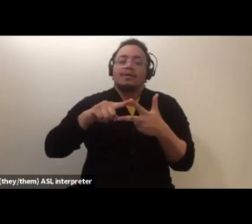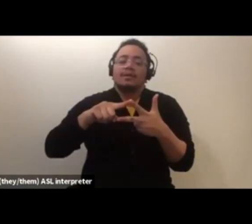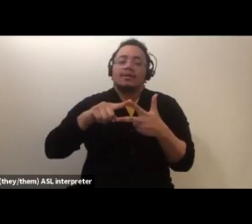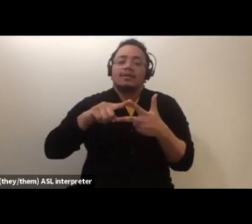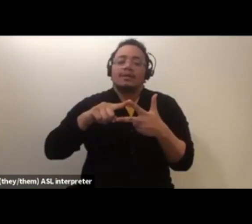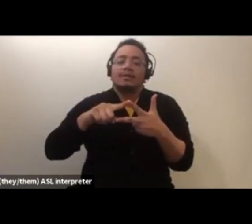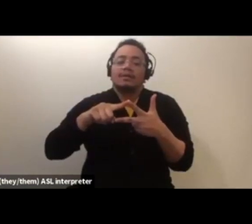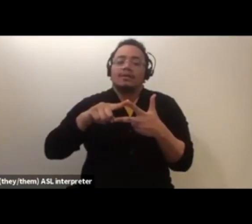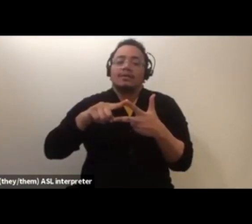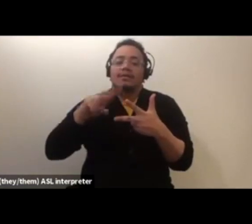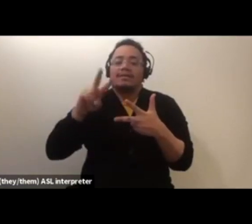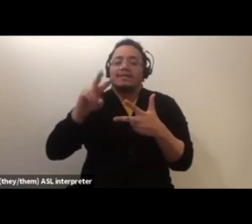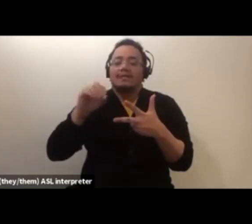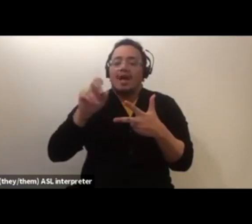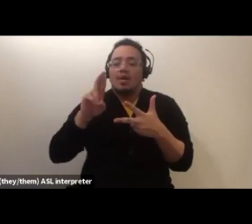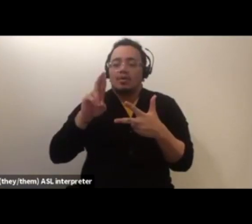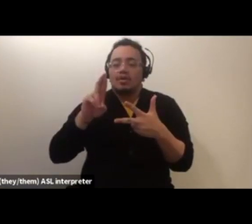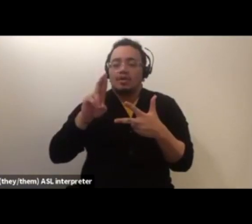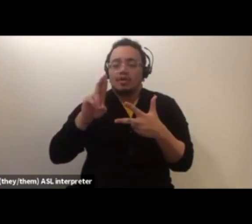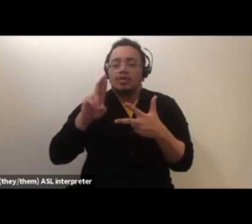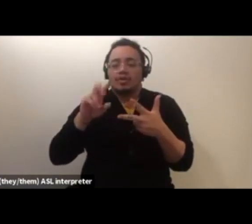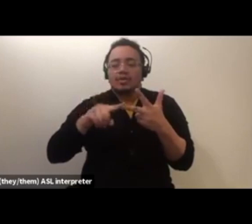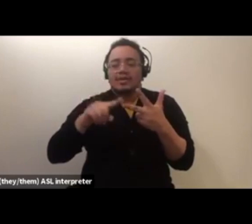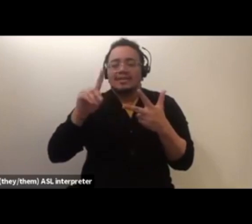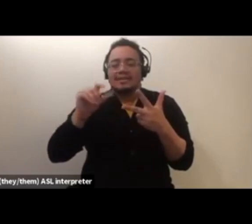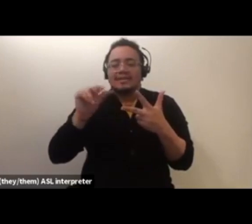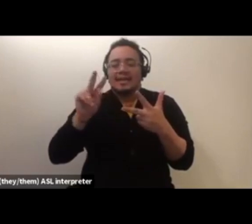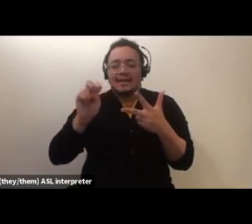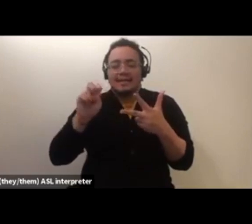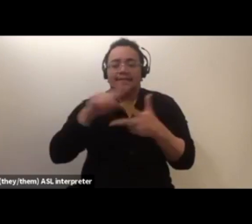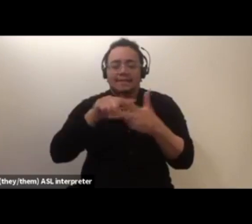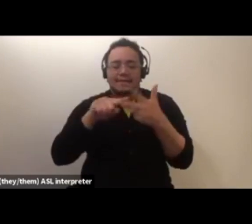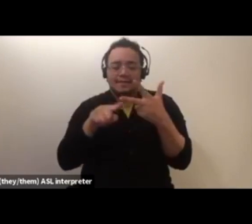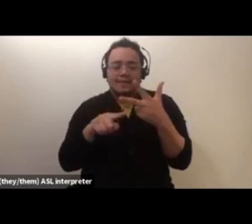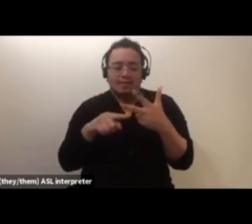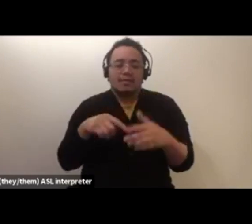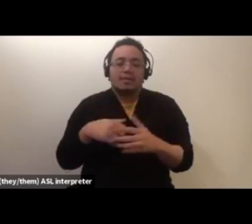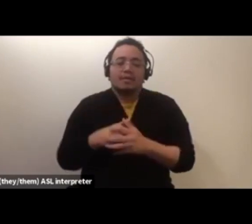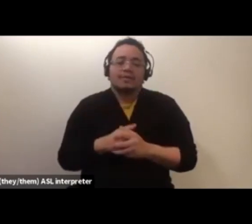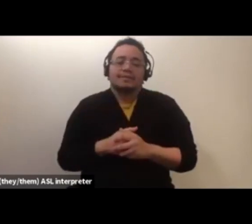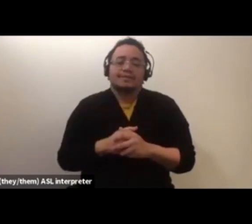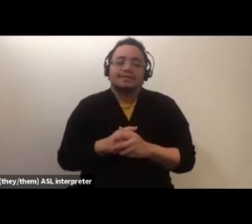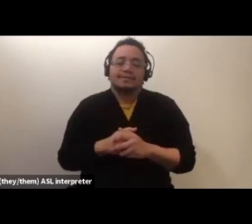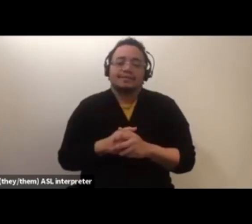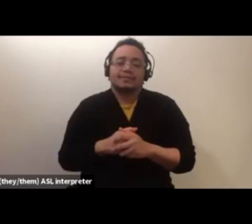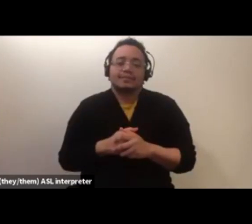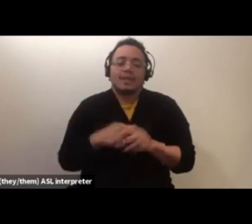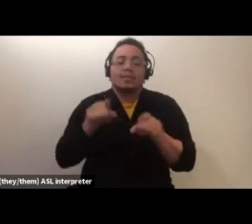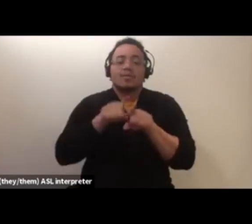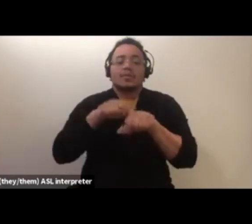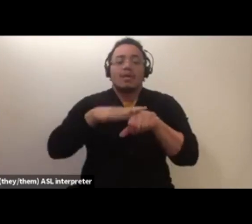Florida Flux and also the board director of the Dolphin Democrats.